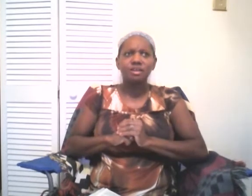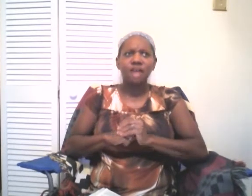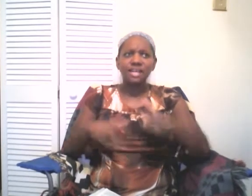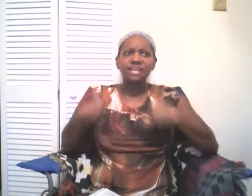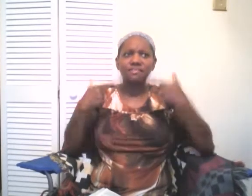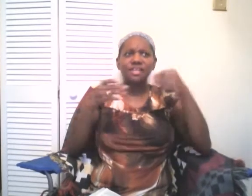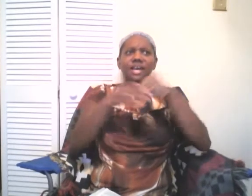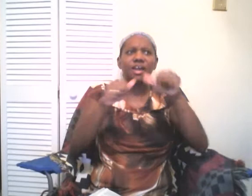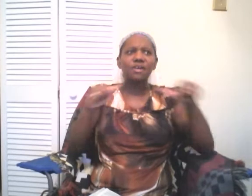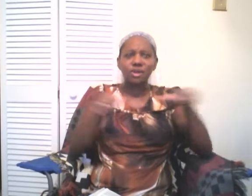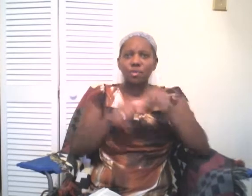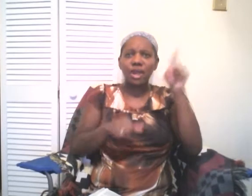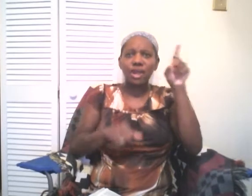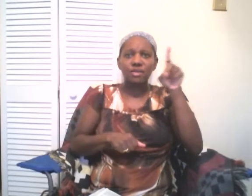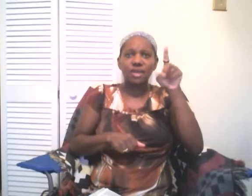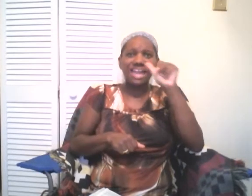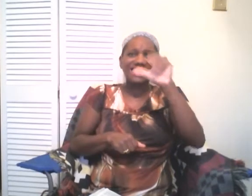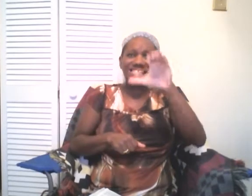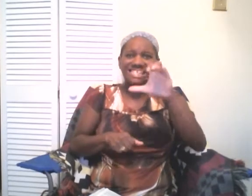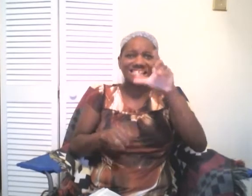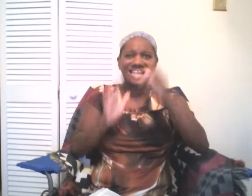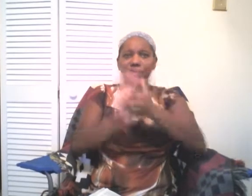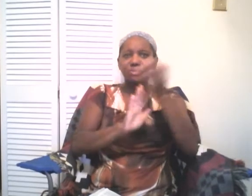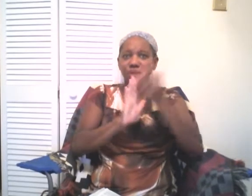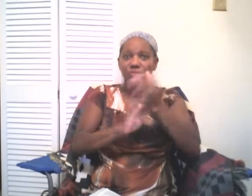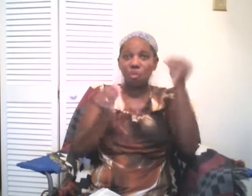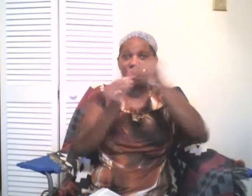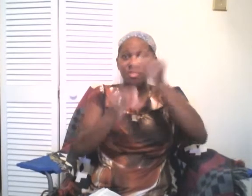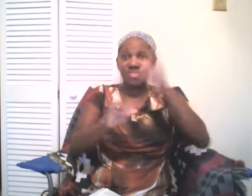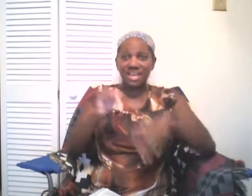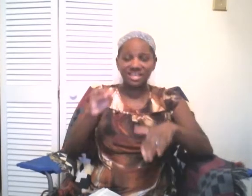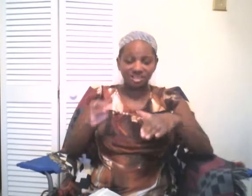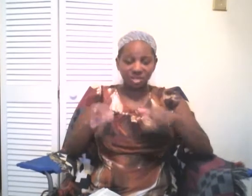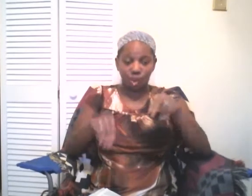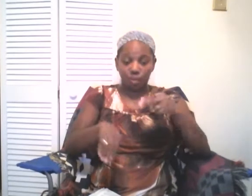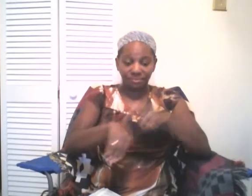I live in an area where AC's got to be run more than normal.